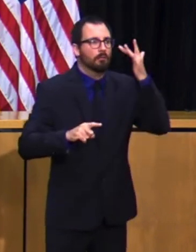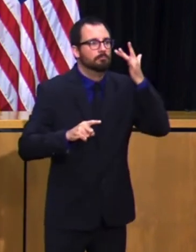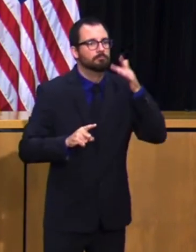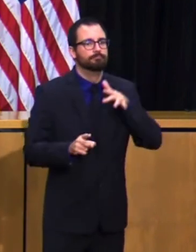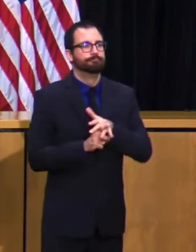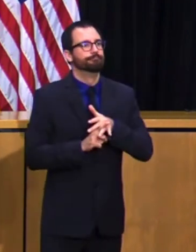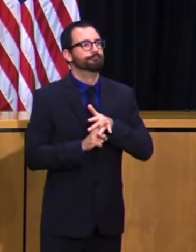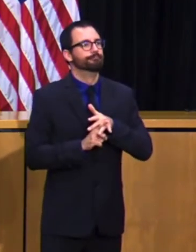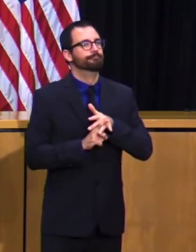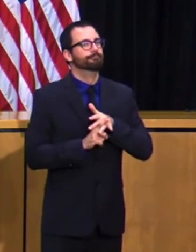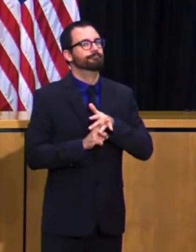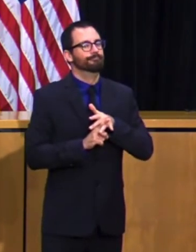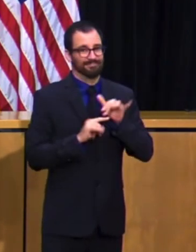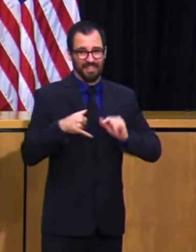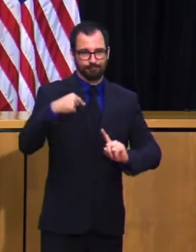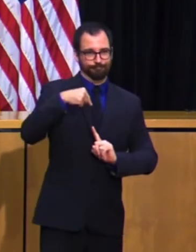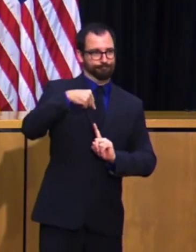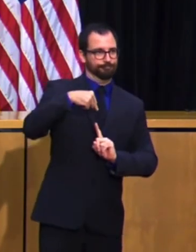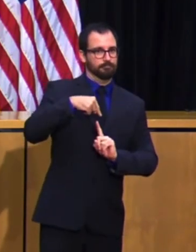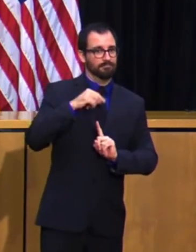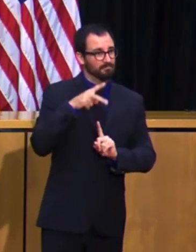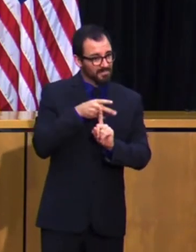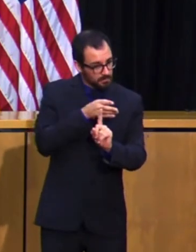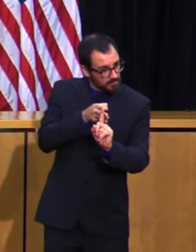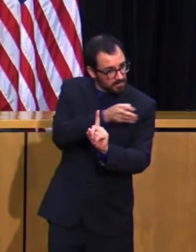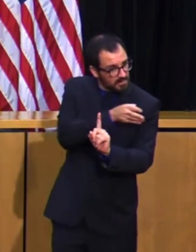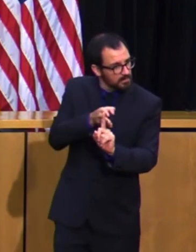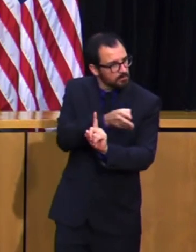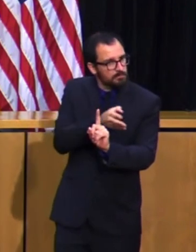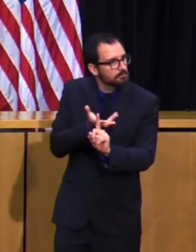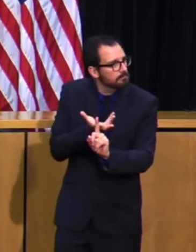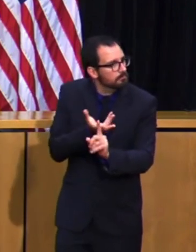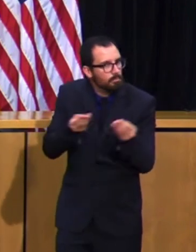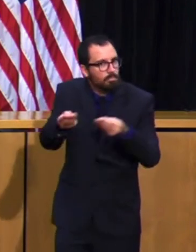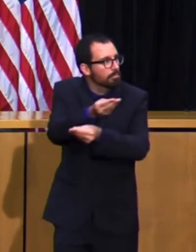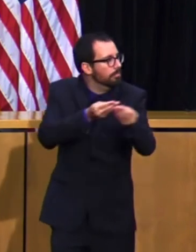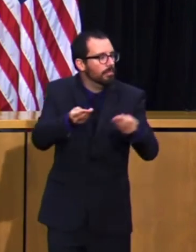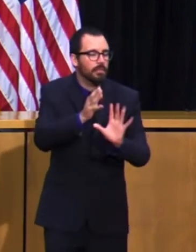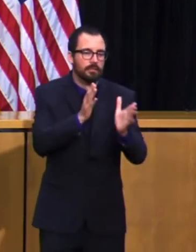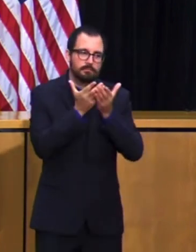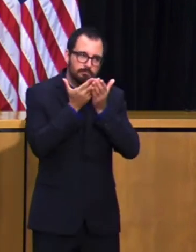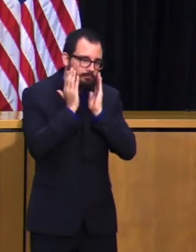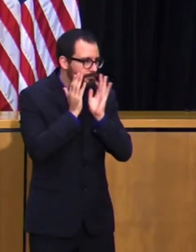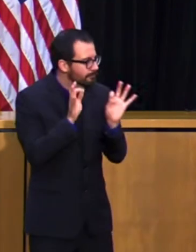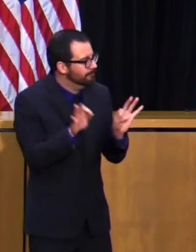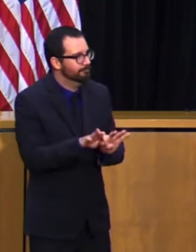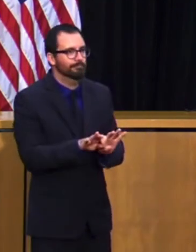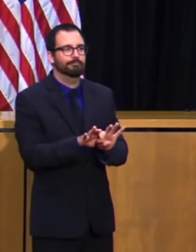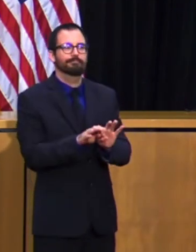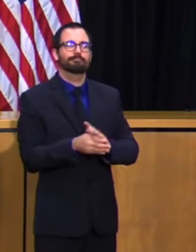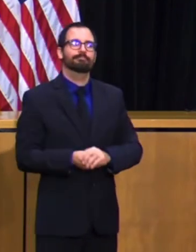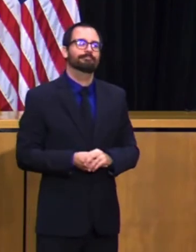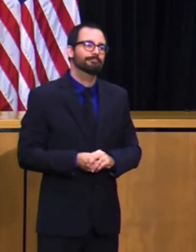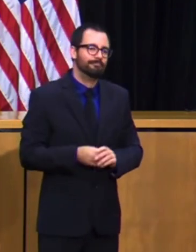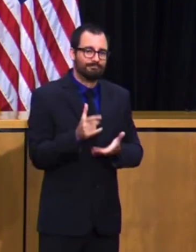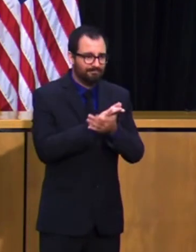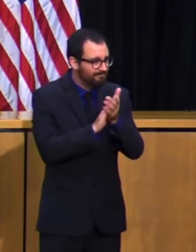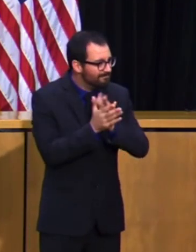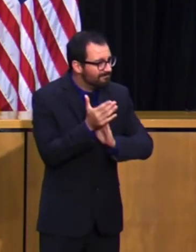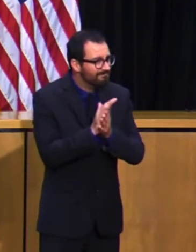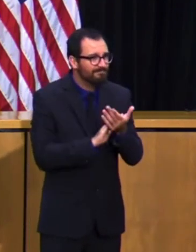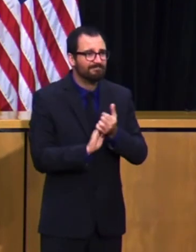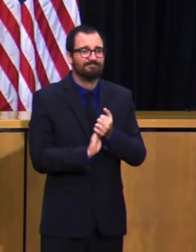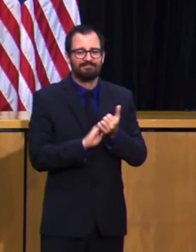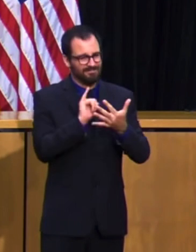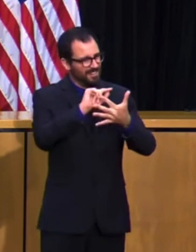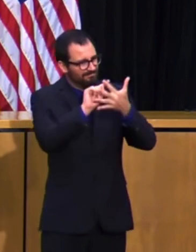socially distancing, washing your hands, the hygiene, all those issues are